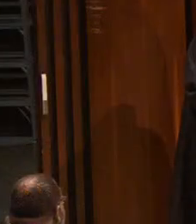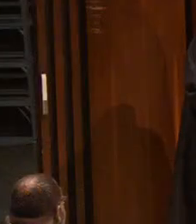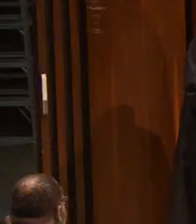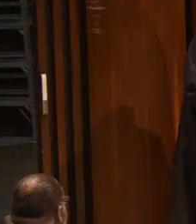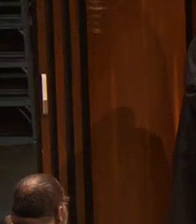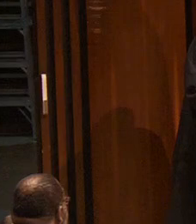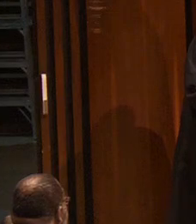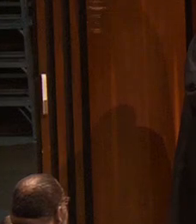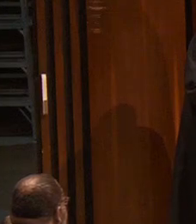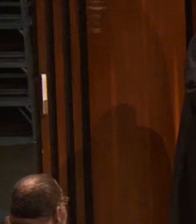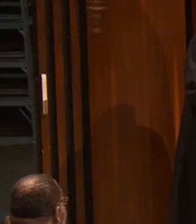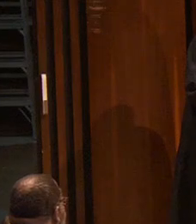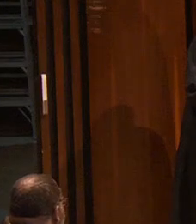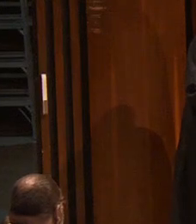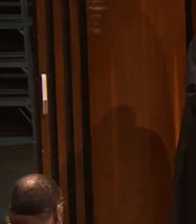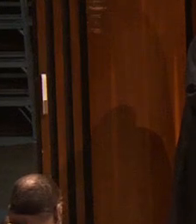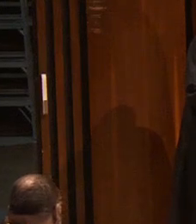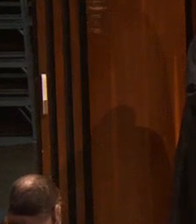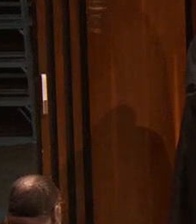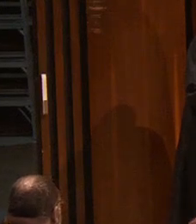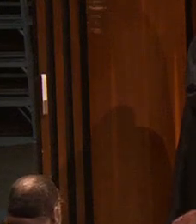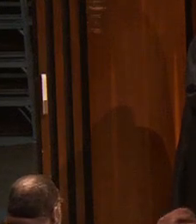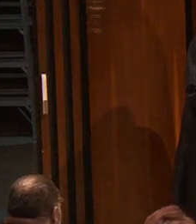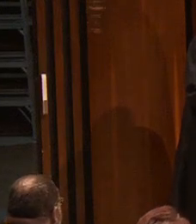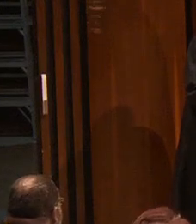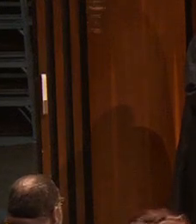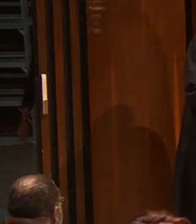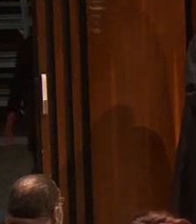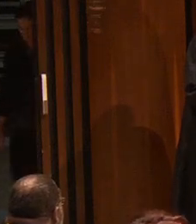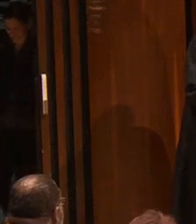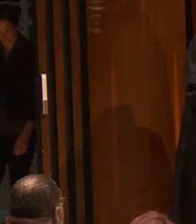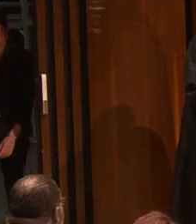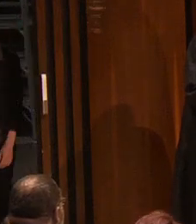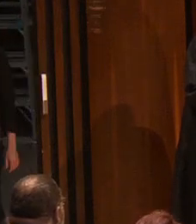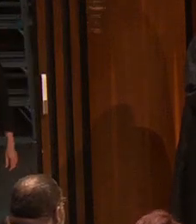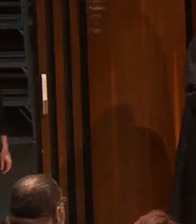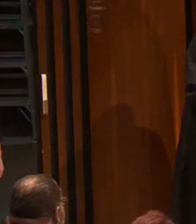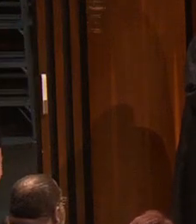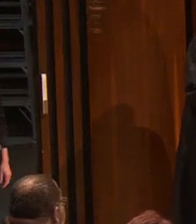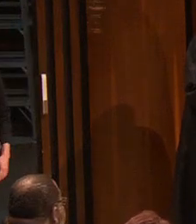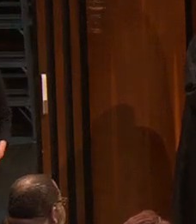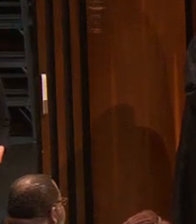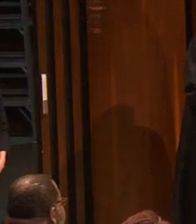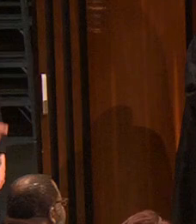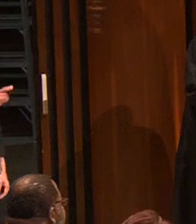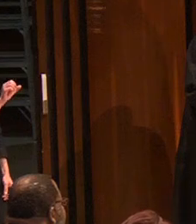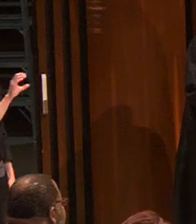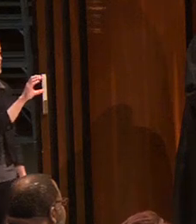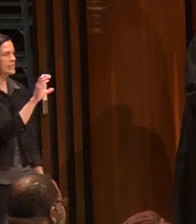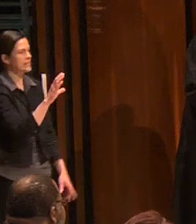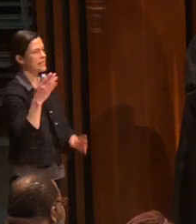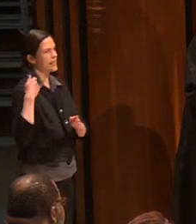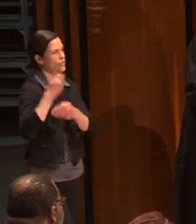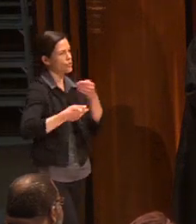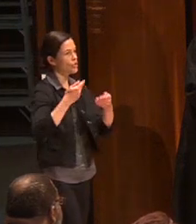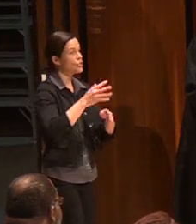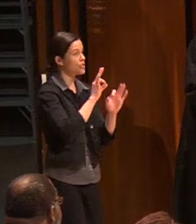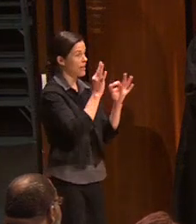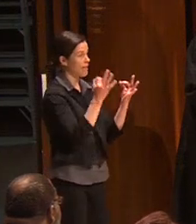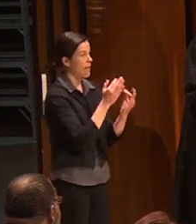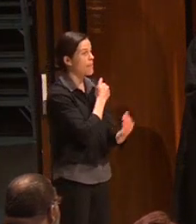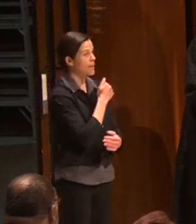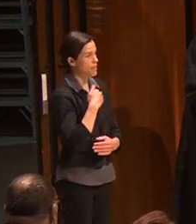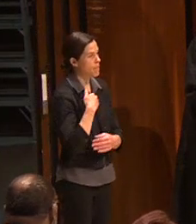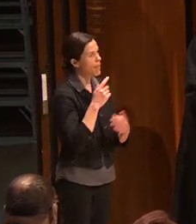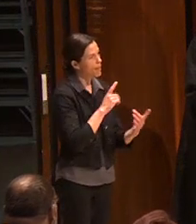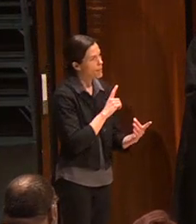Ladies and gentlemen, it is a tradition in the community college that when a faculty or staff person has a family member graduating, we offer them the